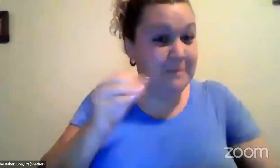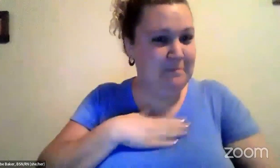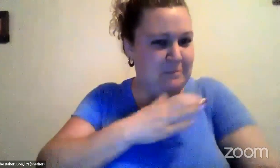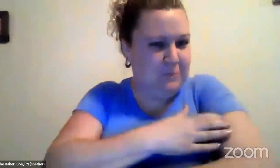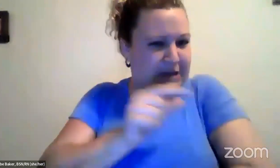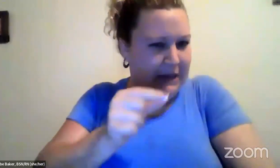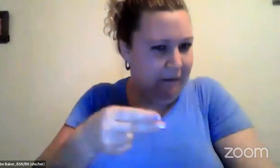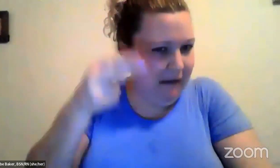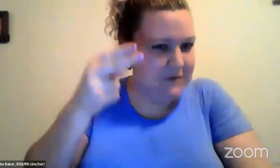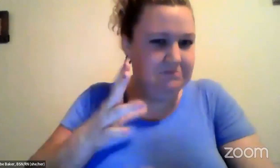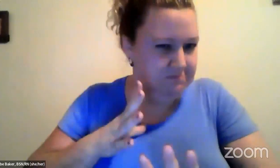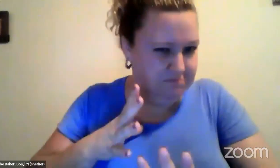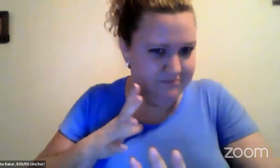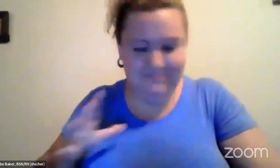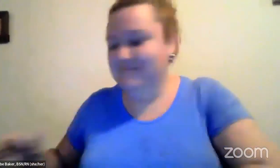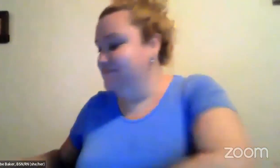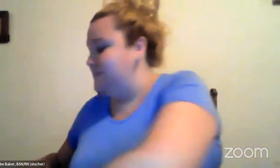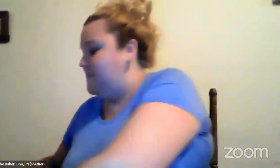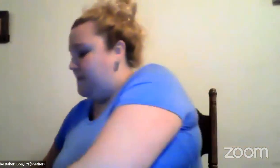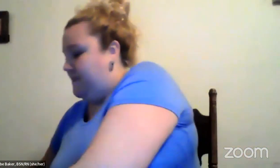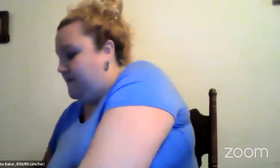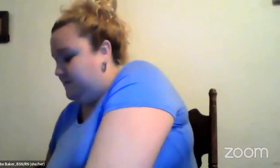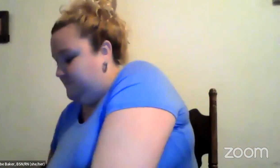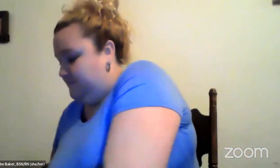So I'm a little bit nervous, so my blood pressure is a little bit high.